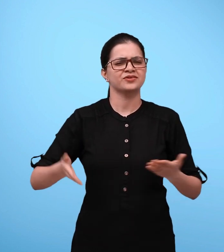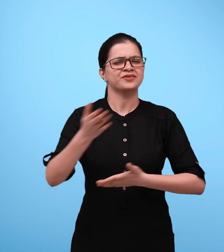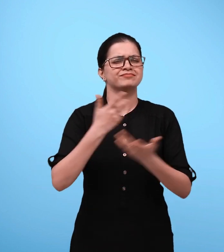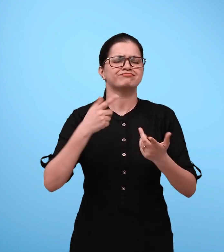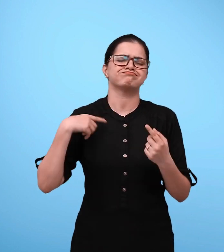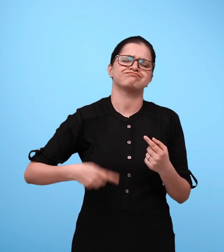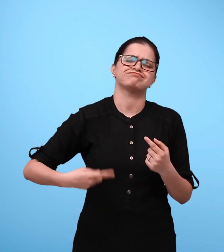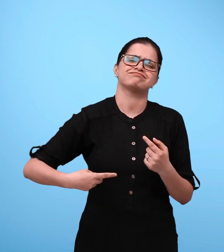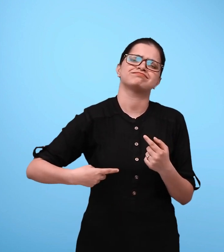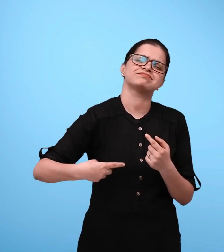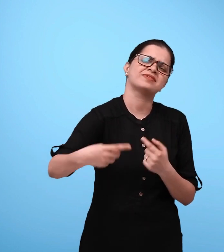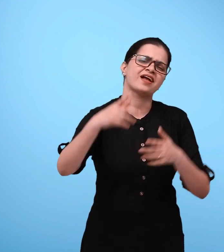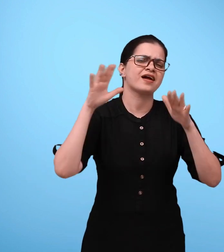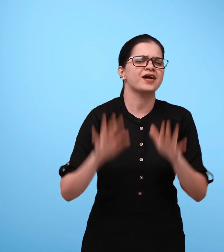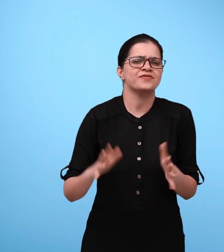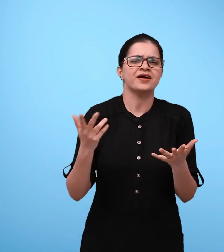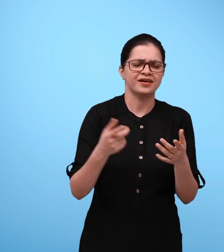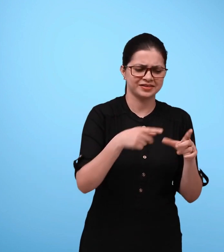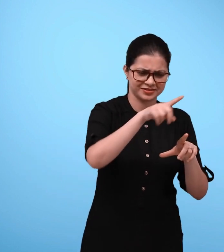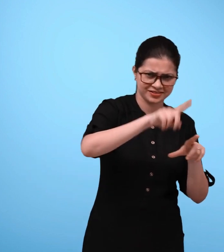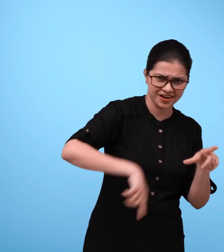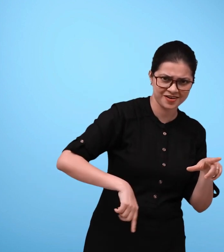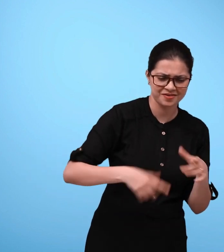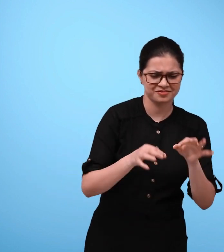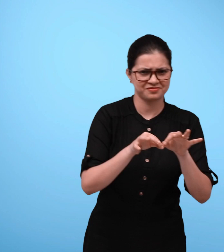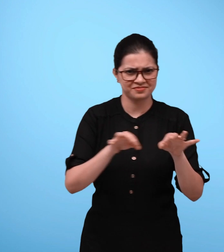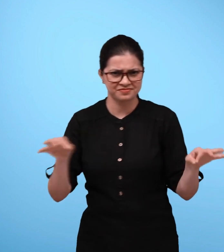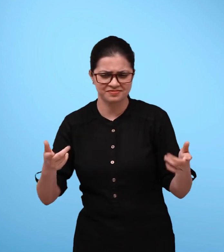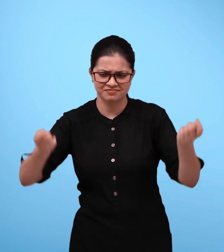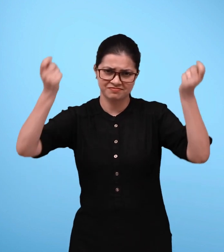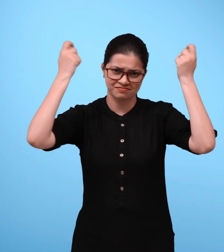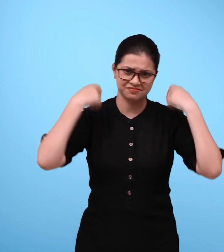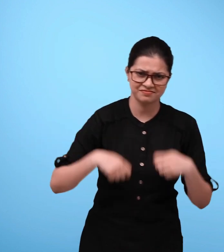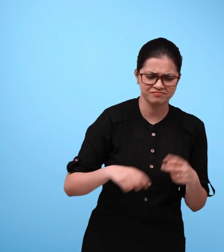In our daily life, we use various types of measuring devices.